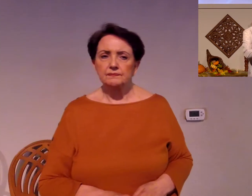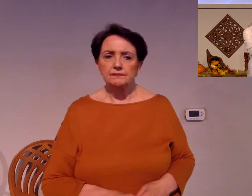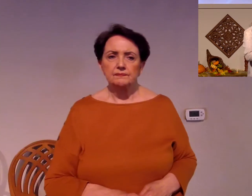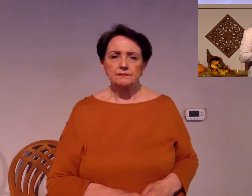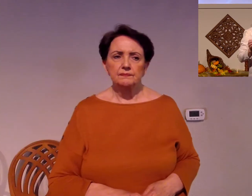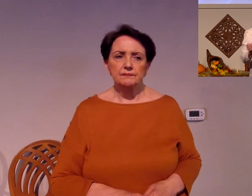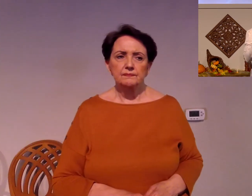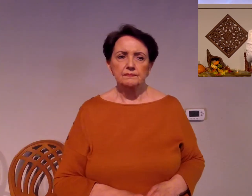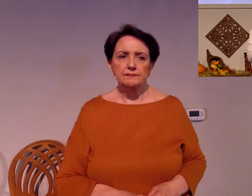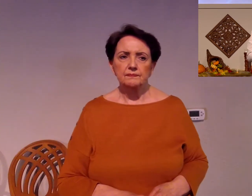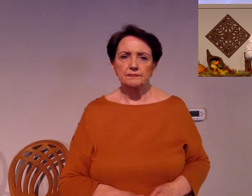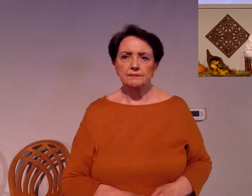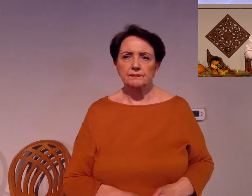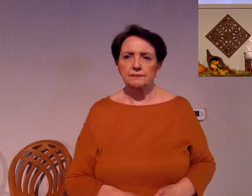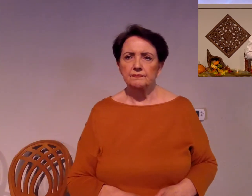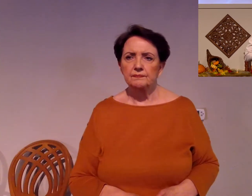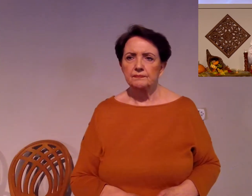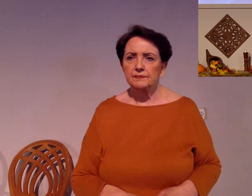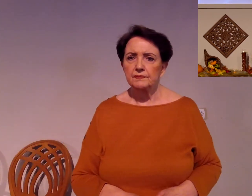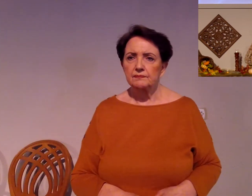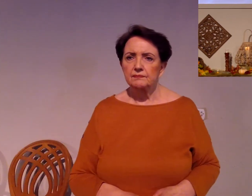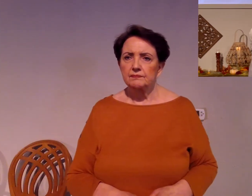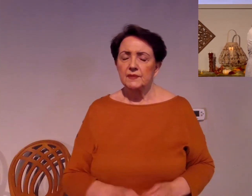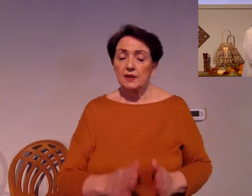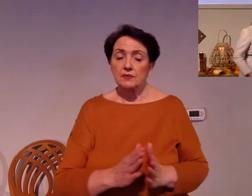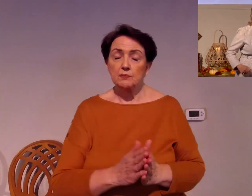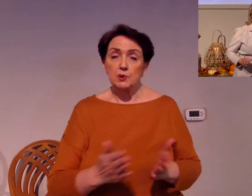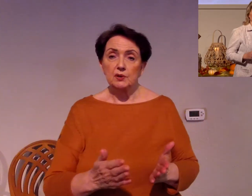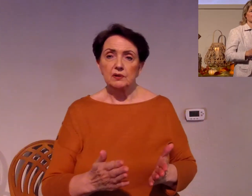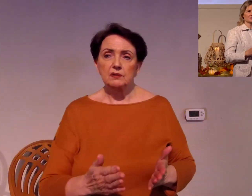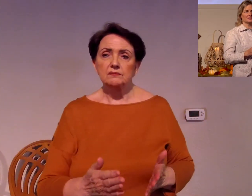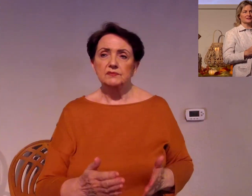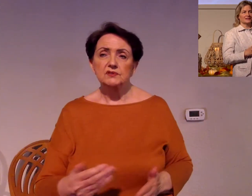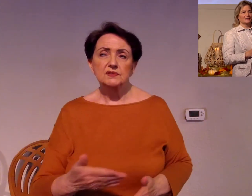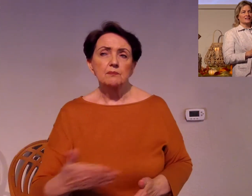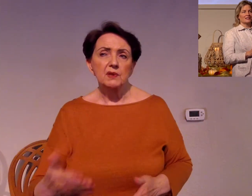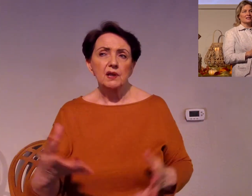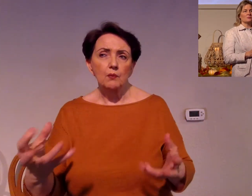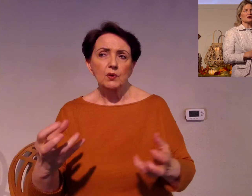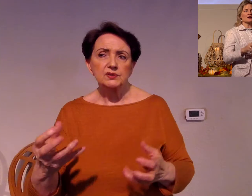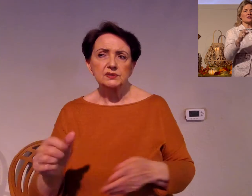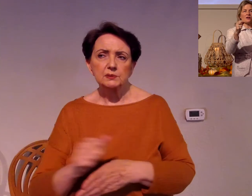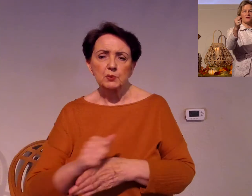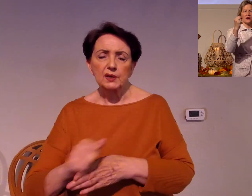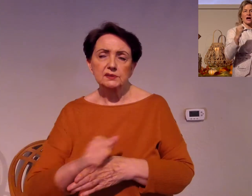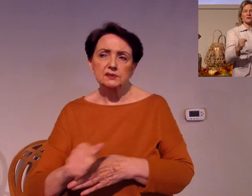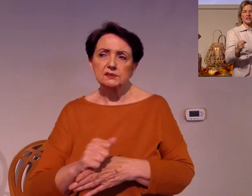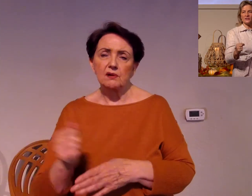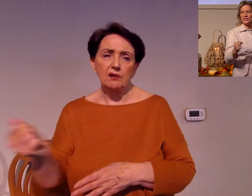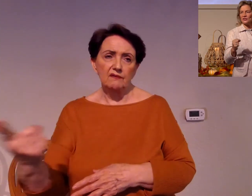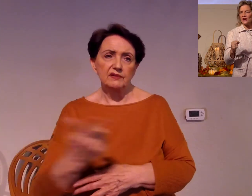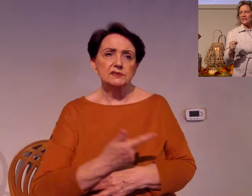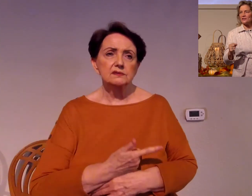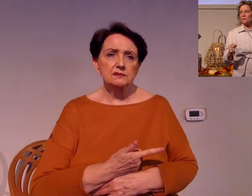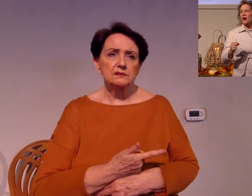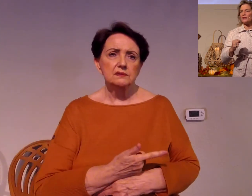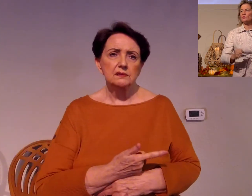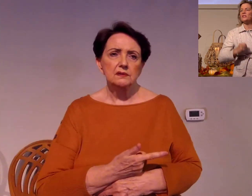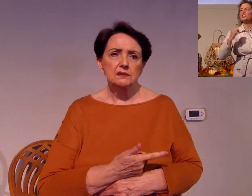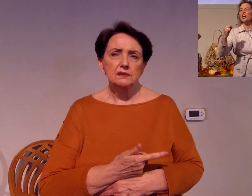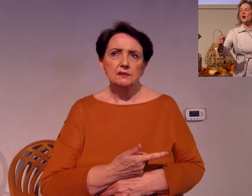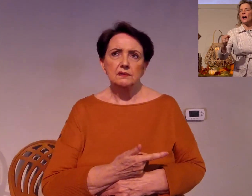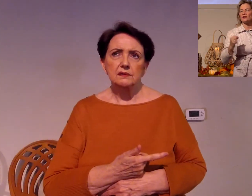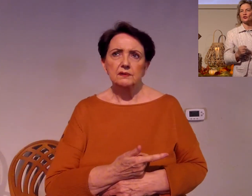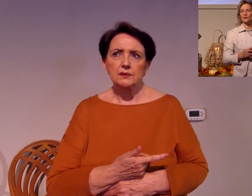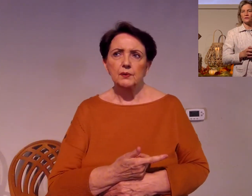There's a beautiful thing in this book that I want us all to practice. Because of our teaching, Science of Mind,